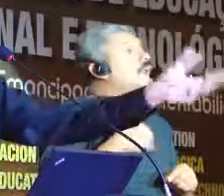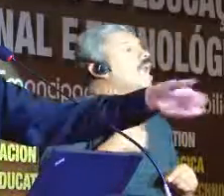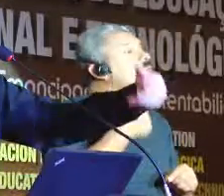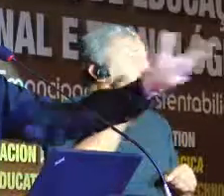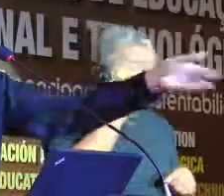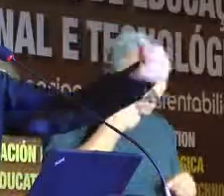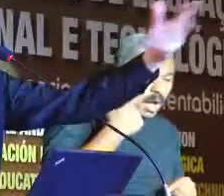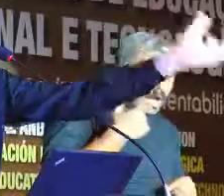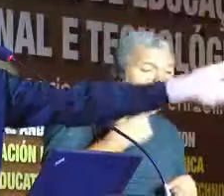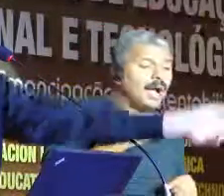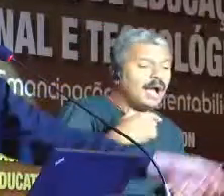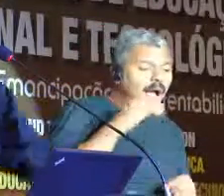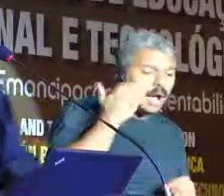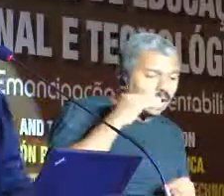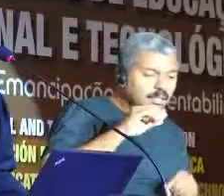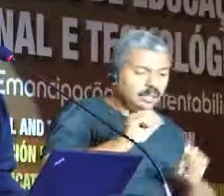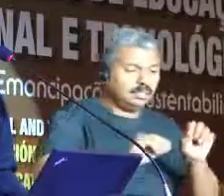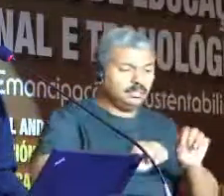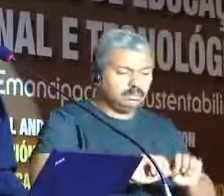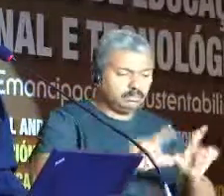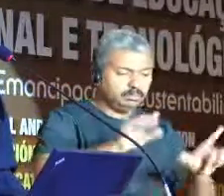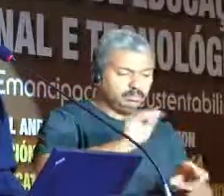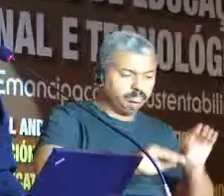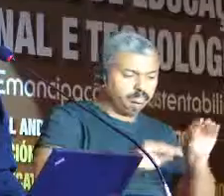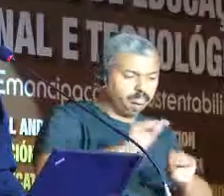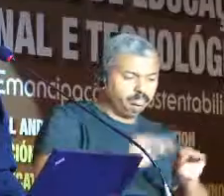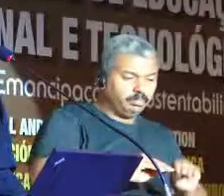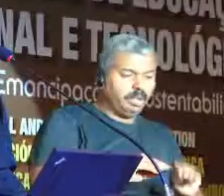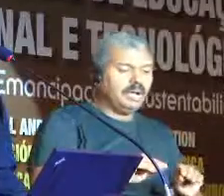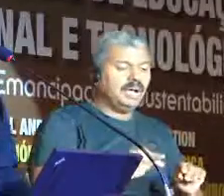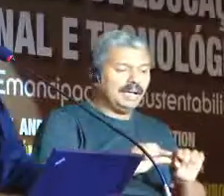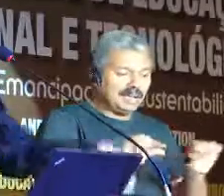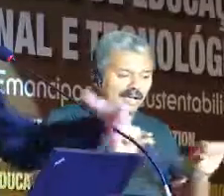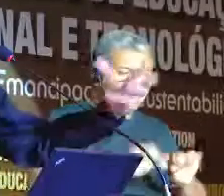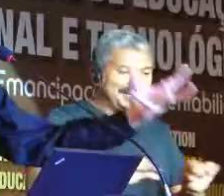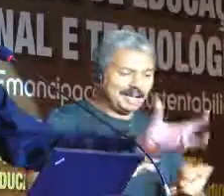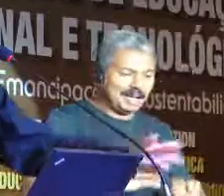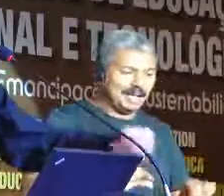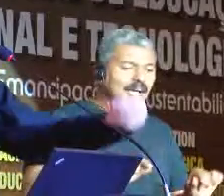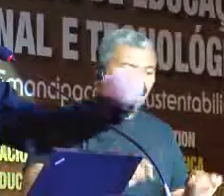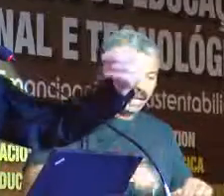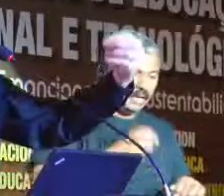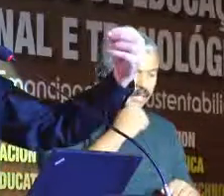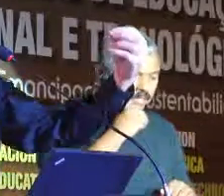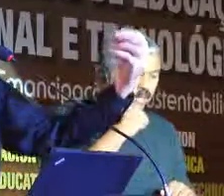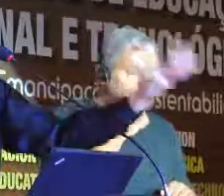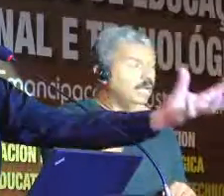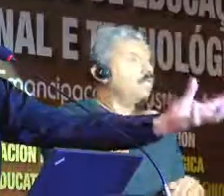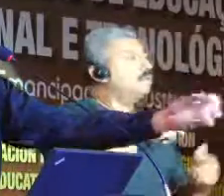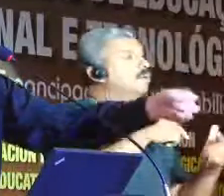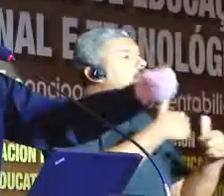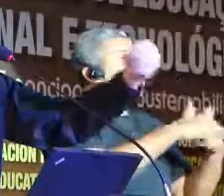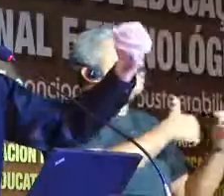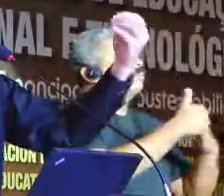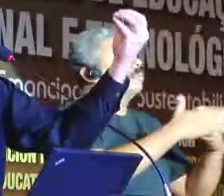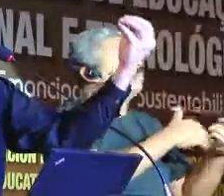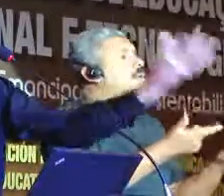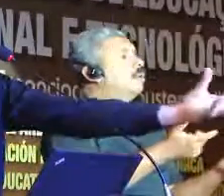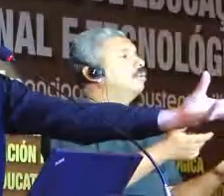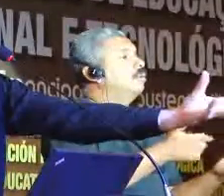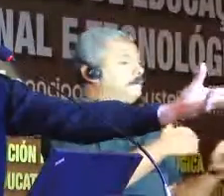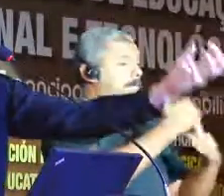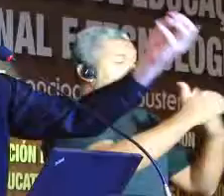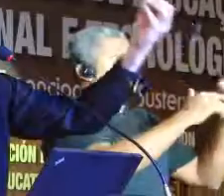to write and develop to formal standards, how to locate and engage